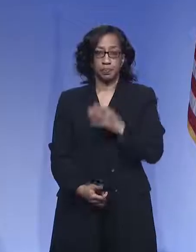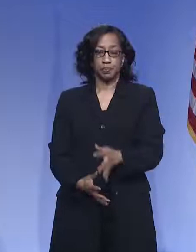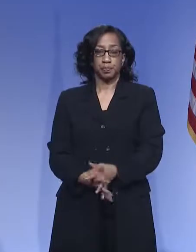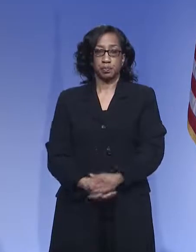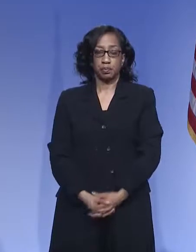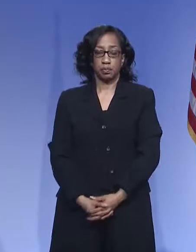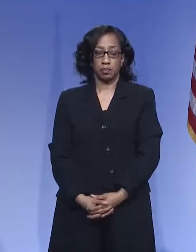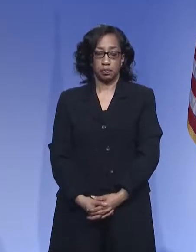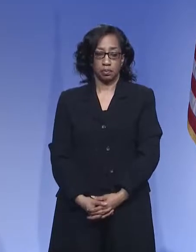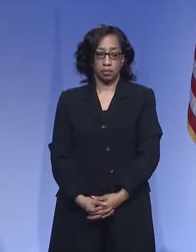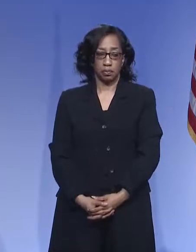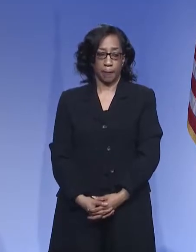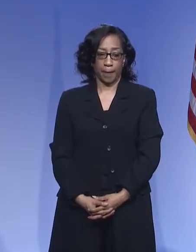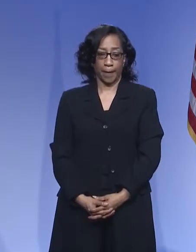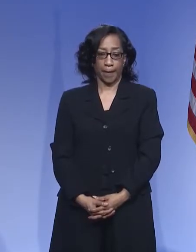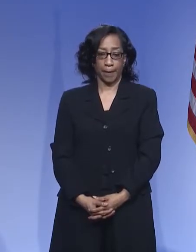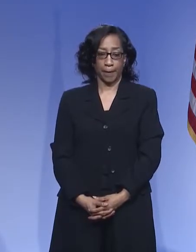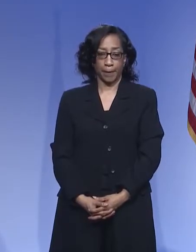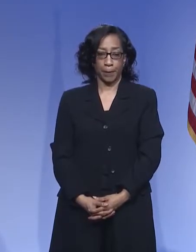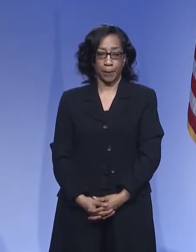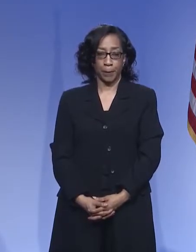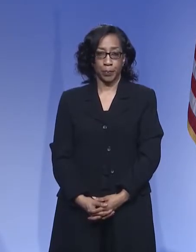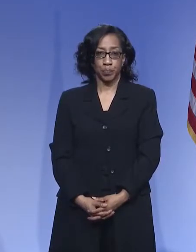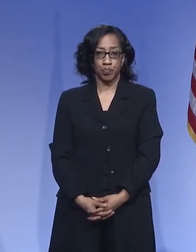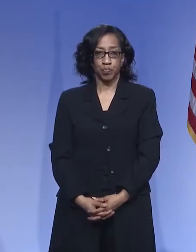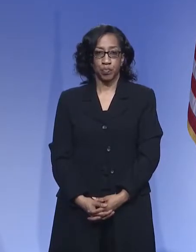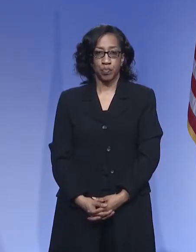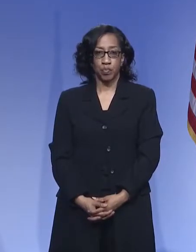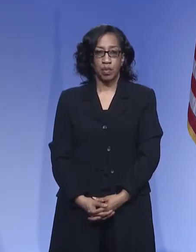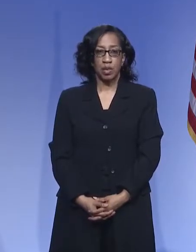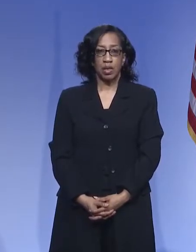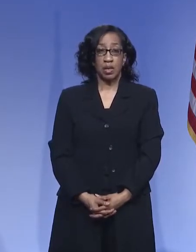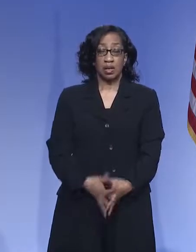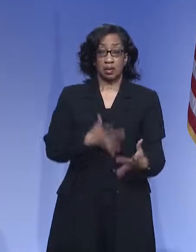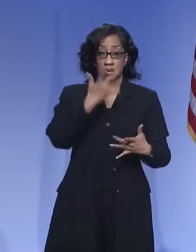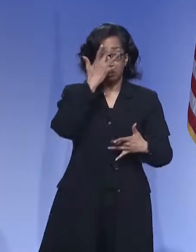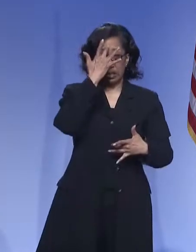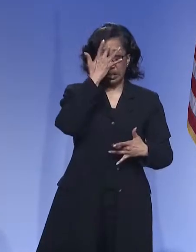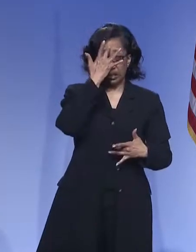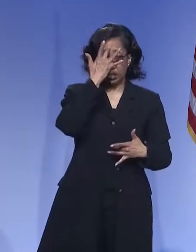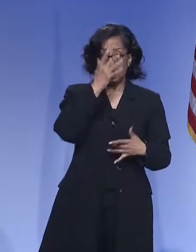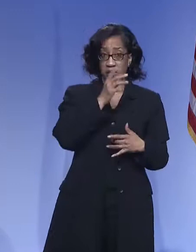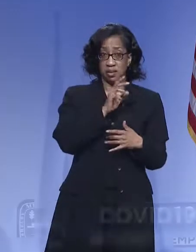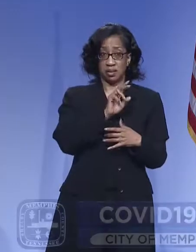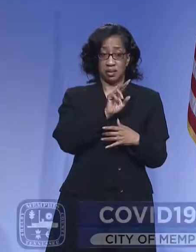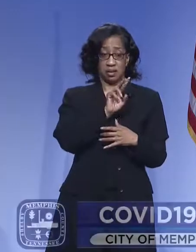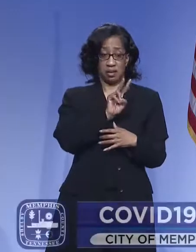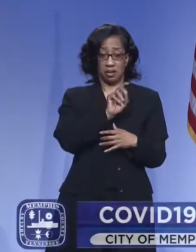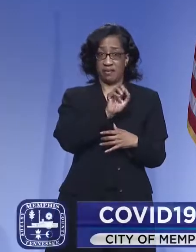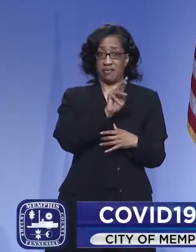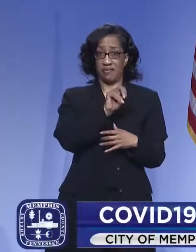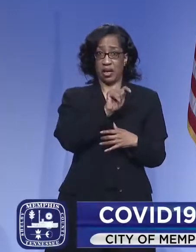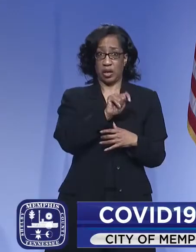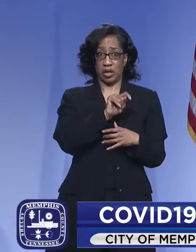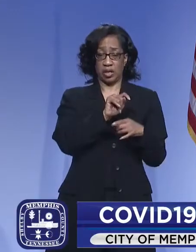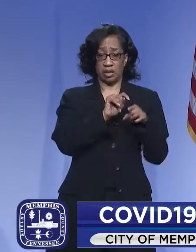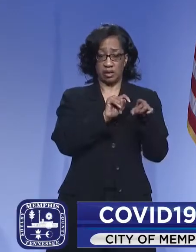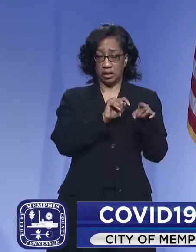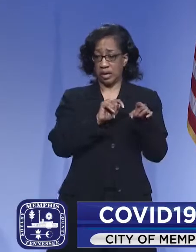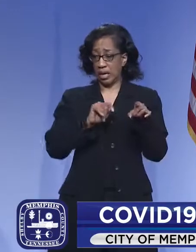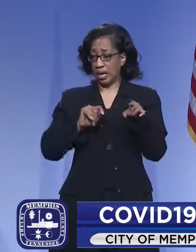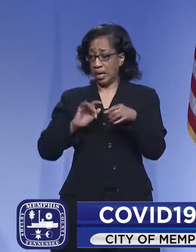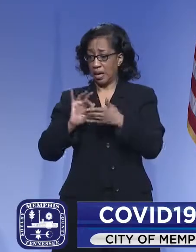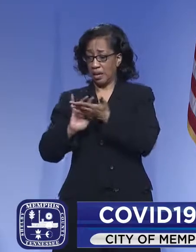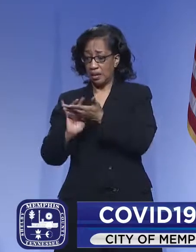how do you feel about the race between the vaccine and the variants? Do you think that that's something that we can, beat, but at least tamp